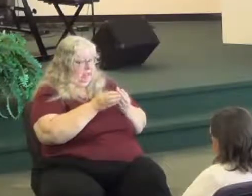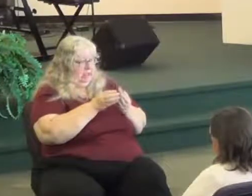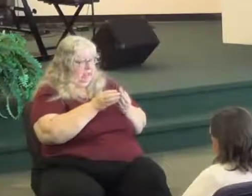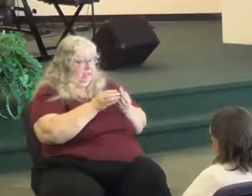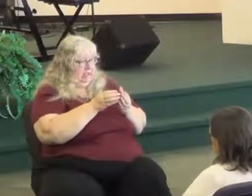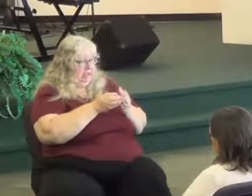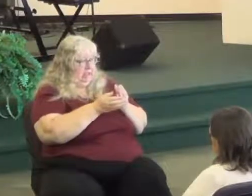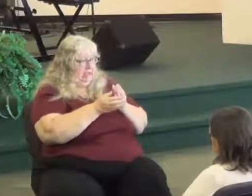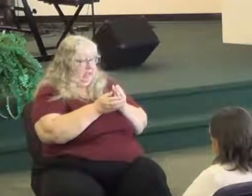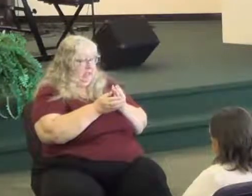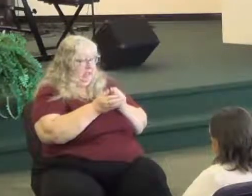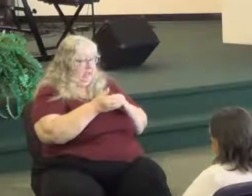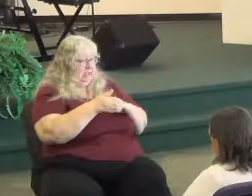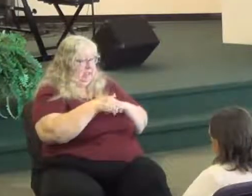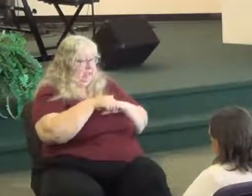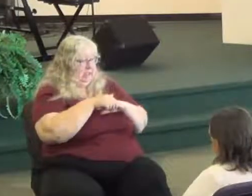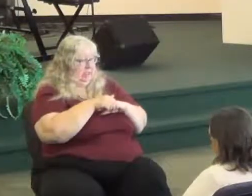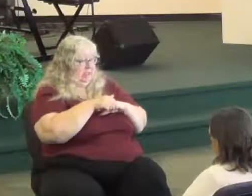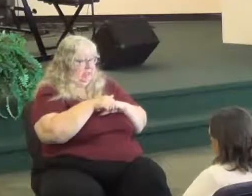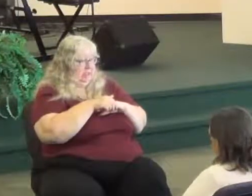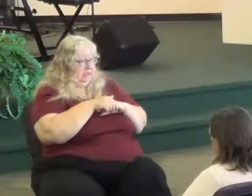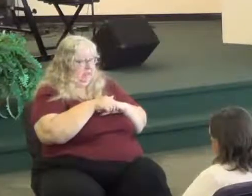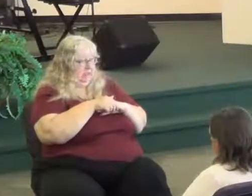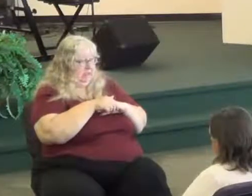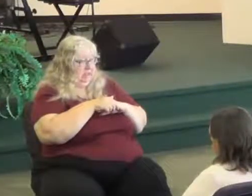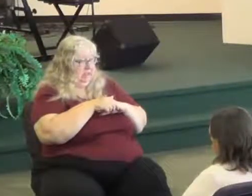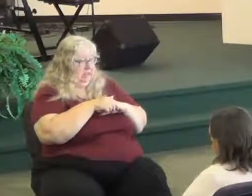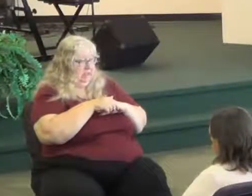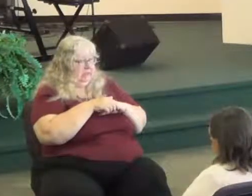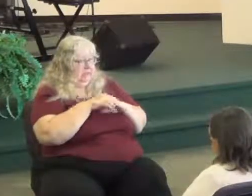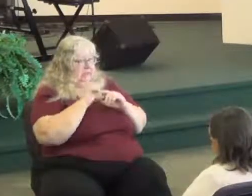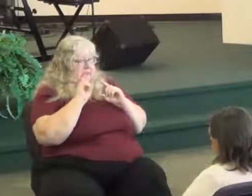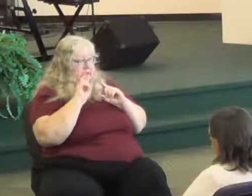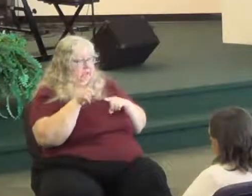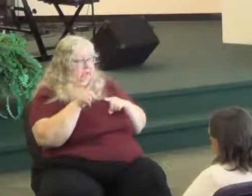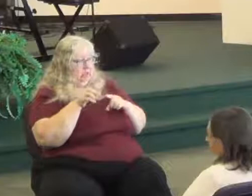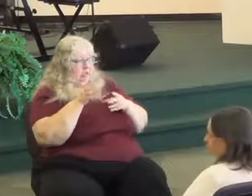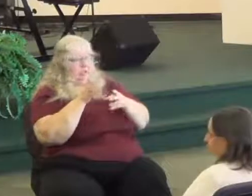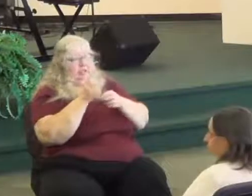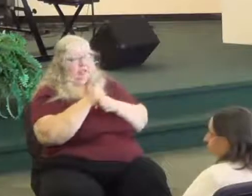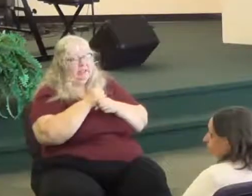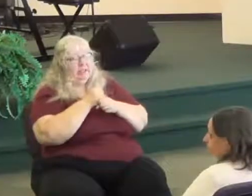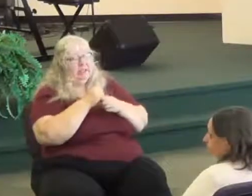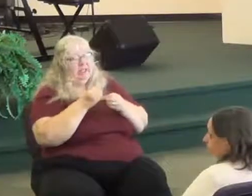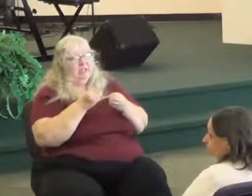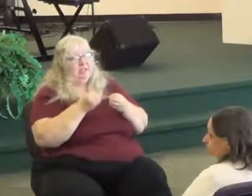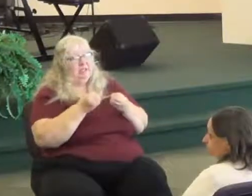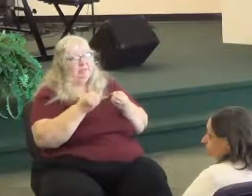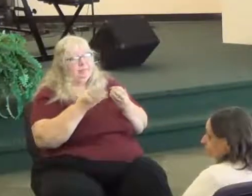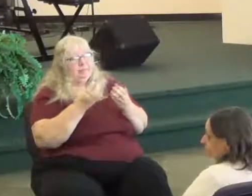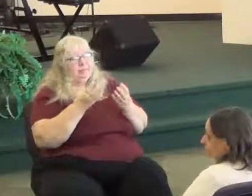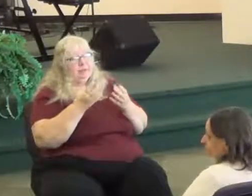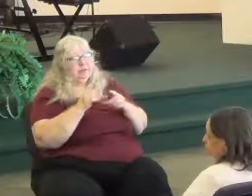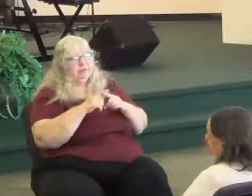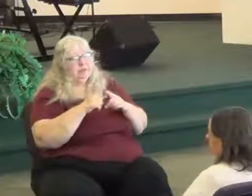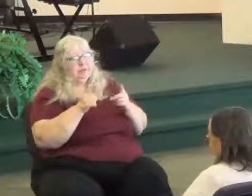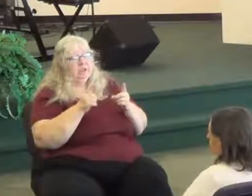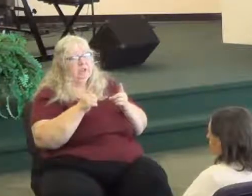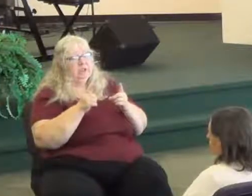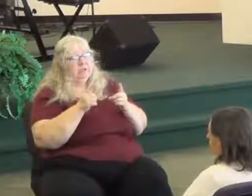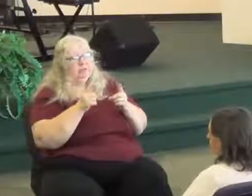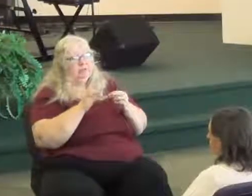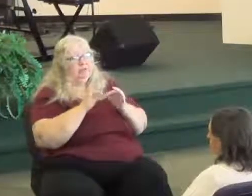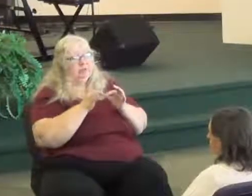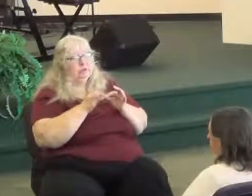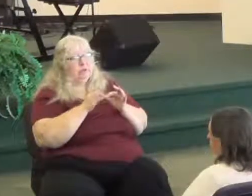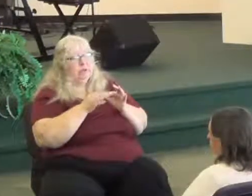I mean, I really encourage people to go get a bunch of different English translations because you guys, when you understand the way languages work, there's not